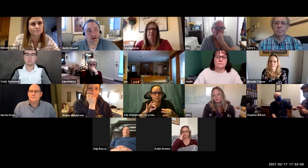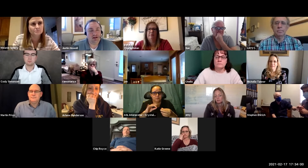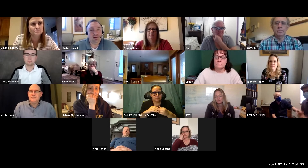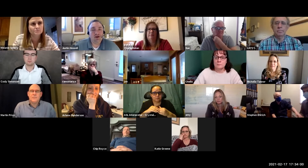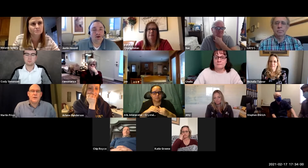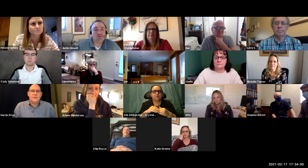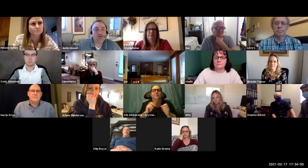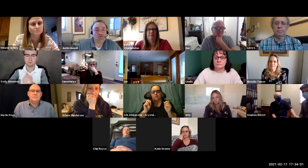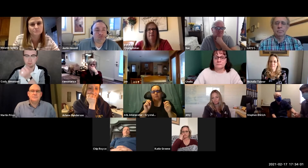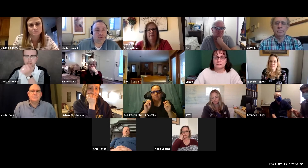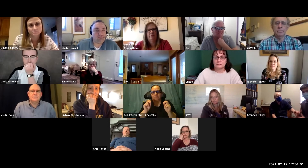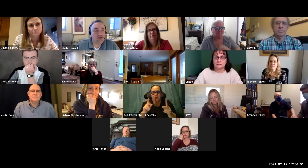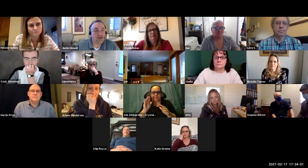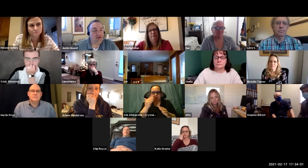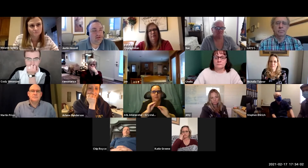Okay.